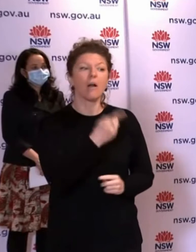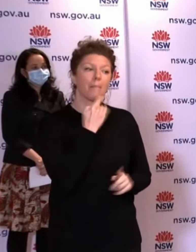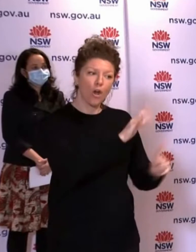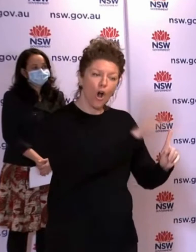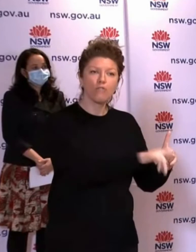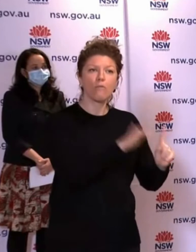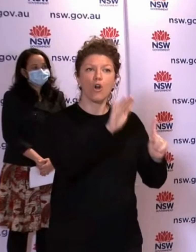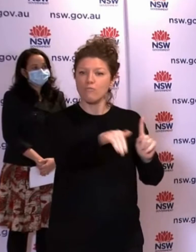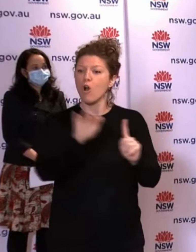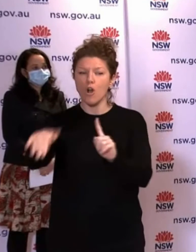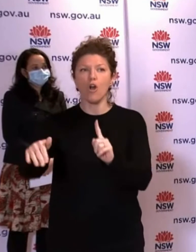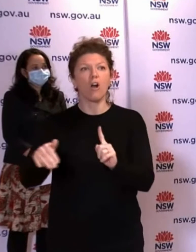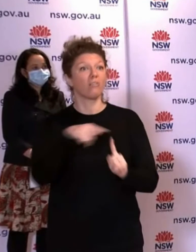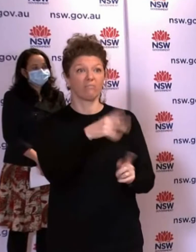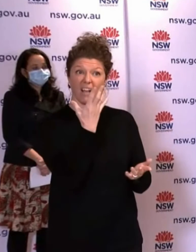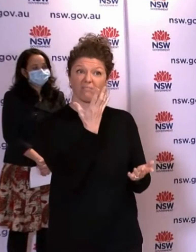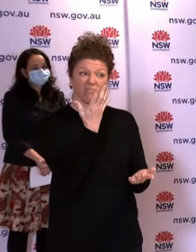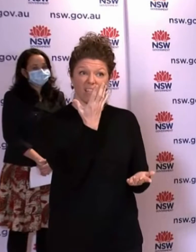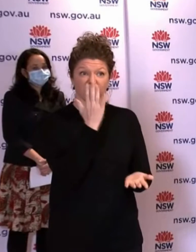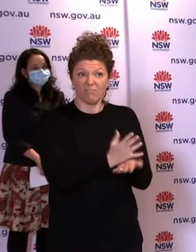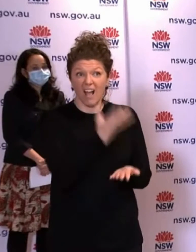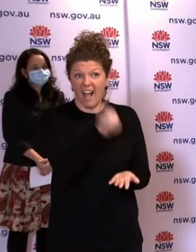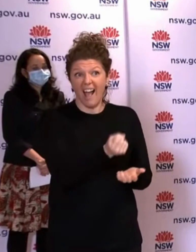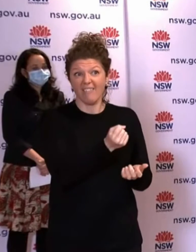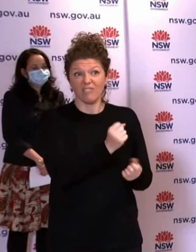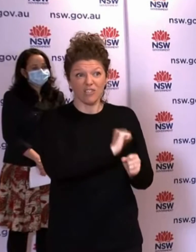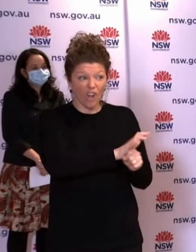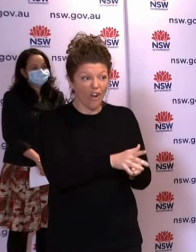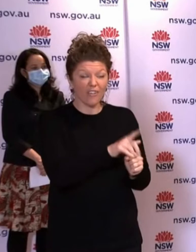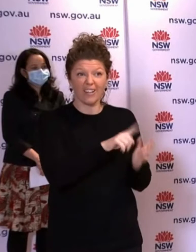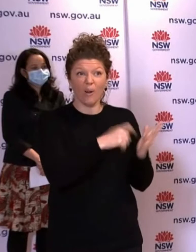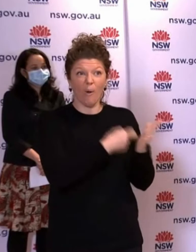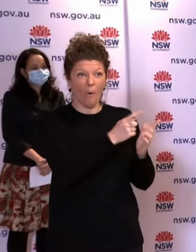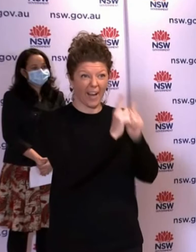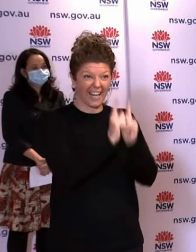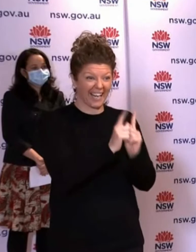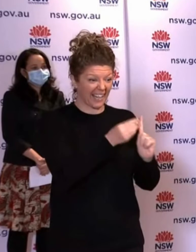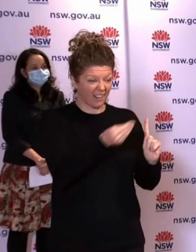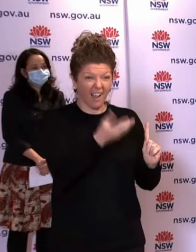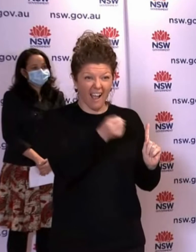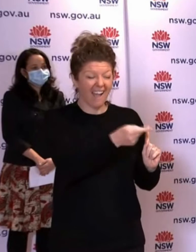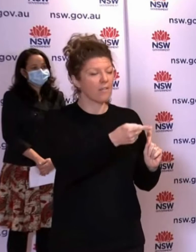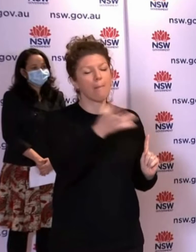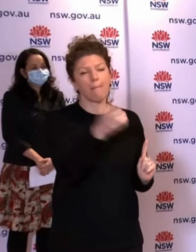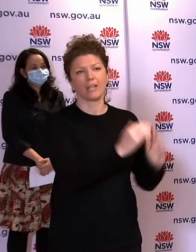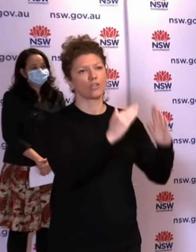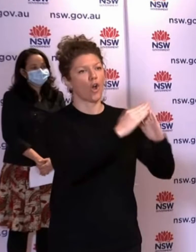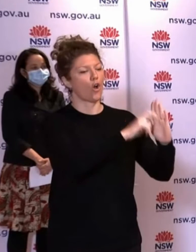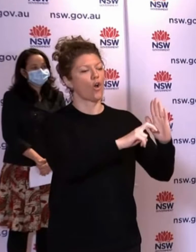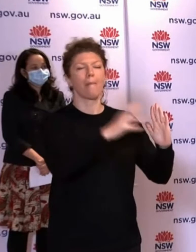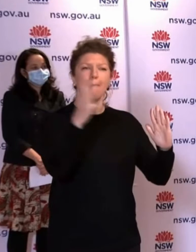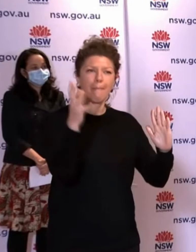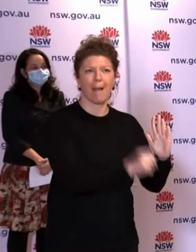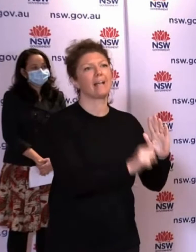home. These are positive cases. These are close contacts. These are people that clearly know that they need to isolate at